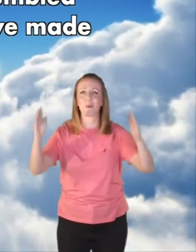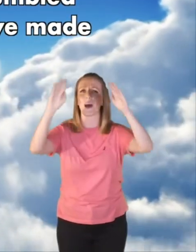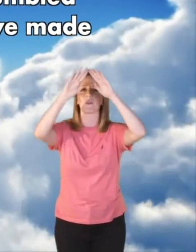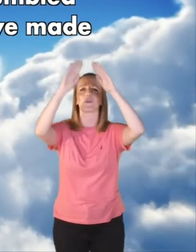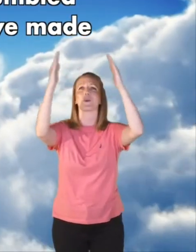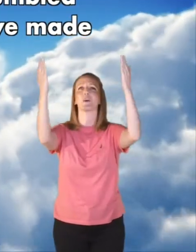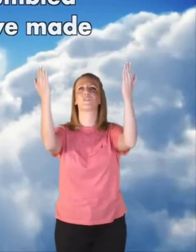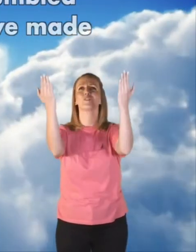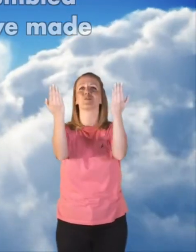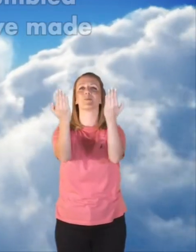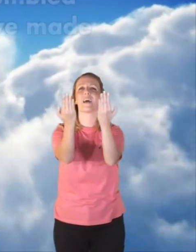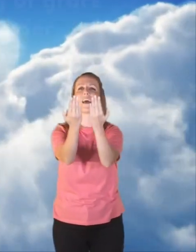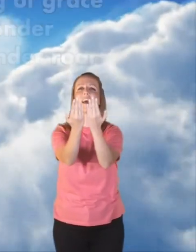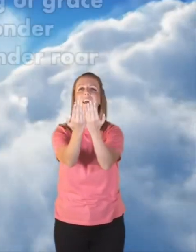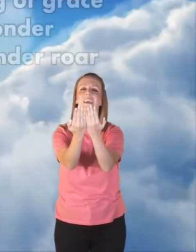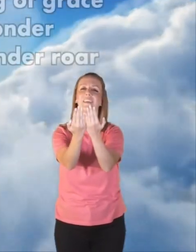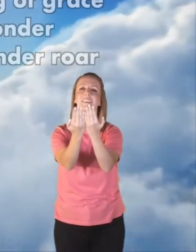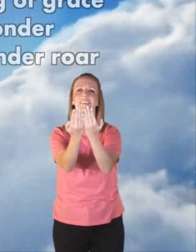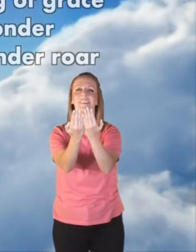humbled by the world you